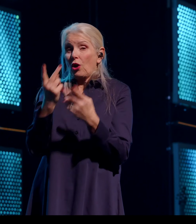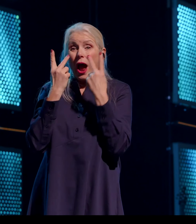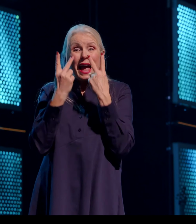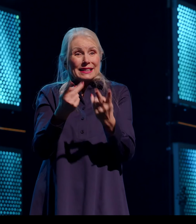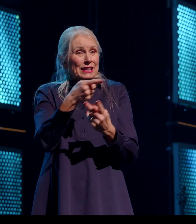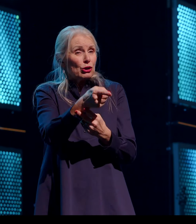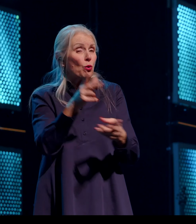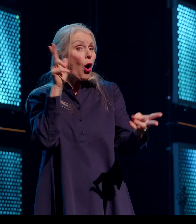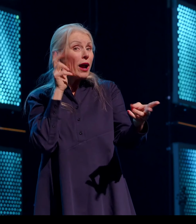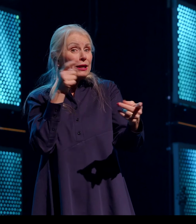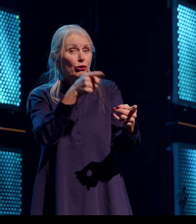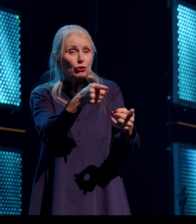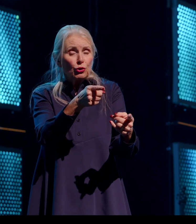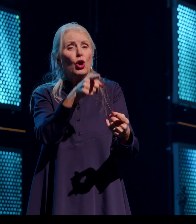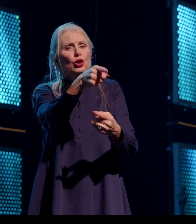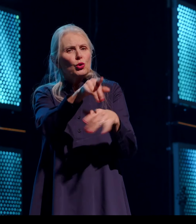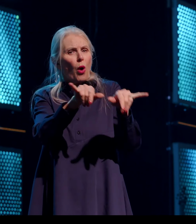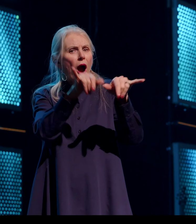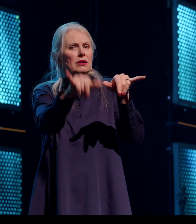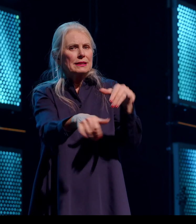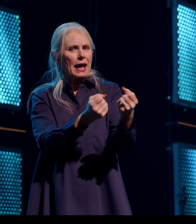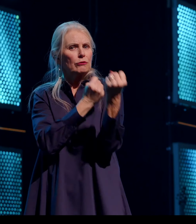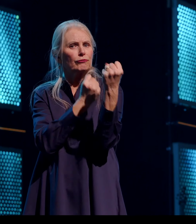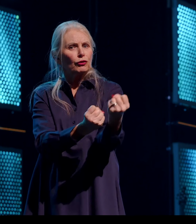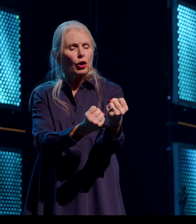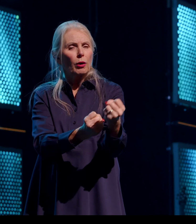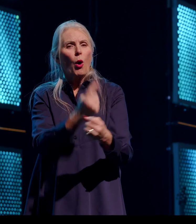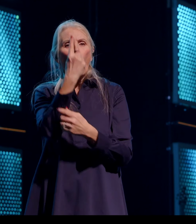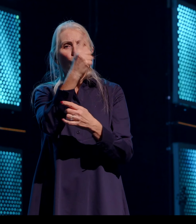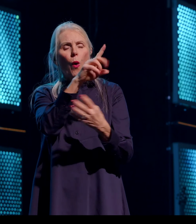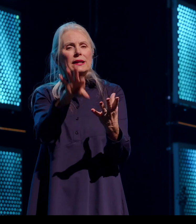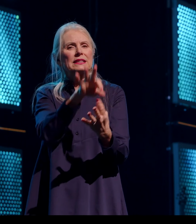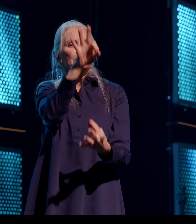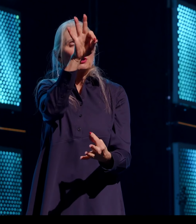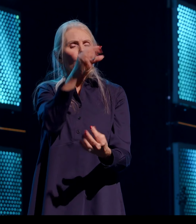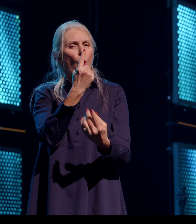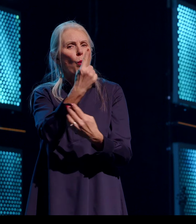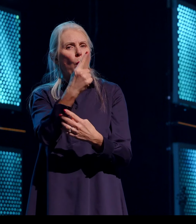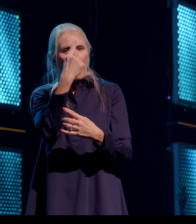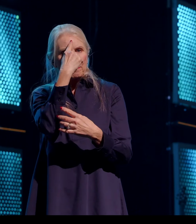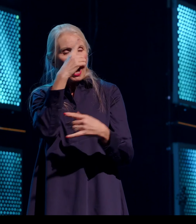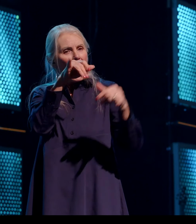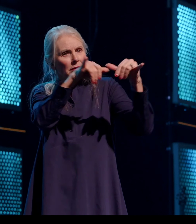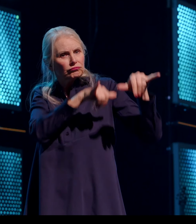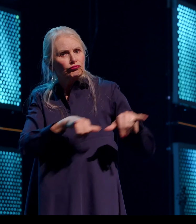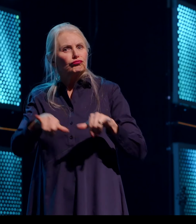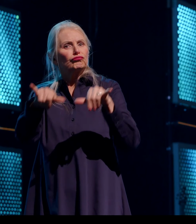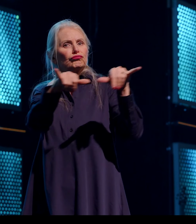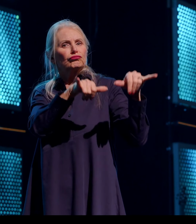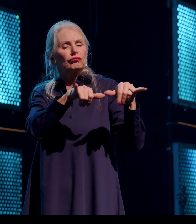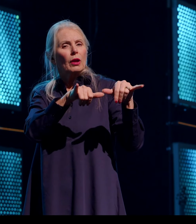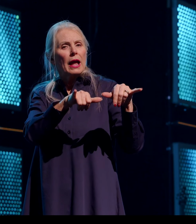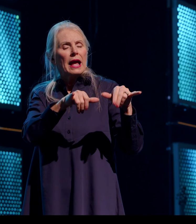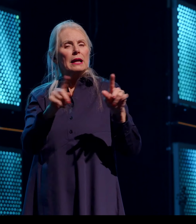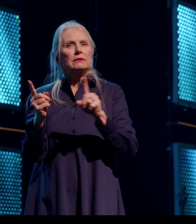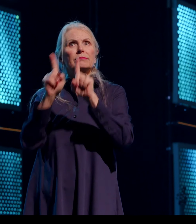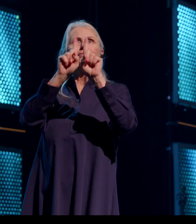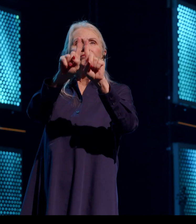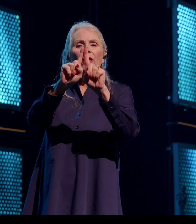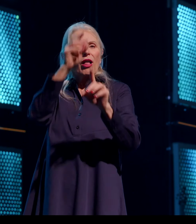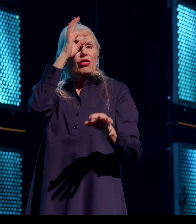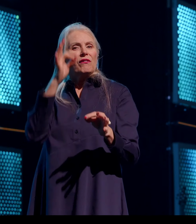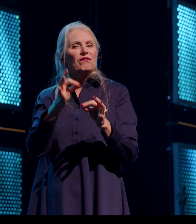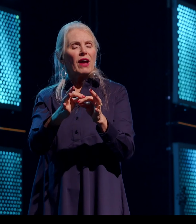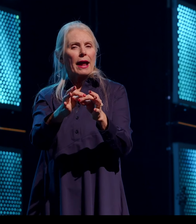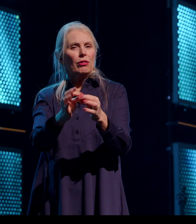I may hear of you that you are standing firm in one spirit with one mind, striving side by side for the faith of the